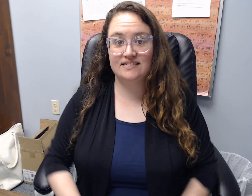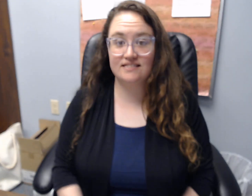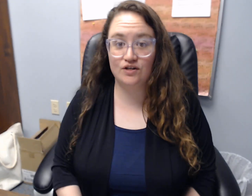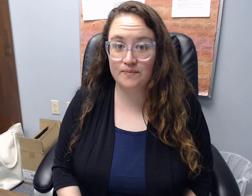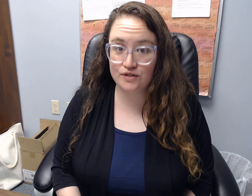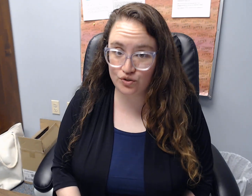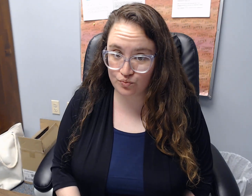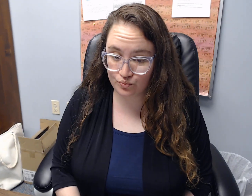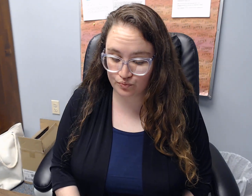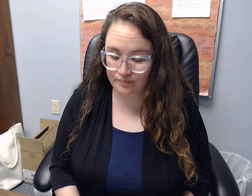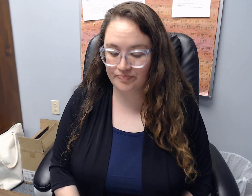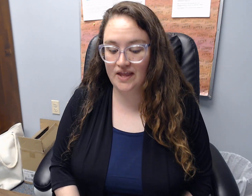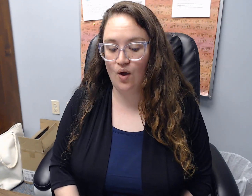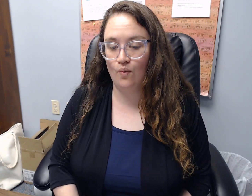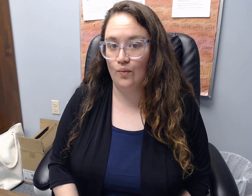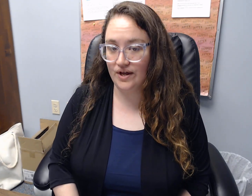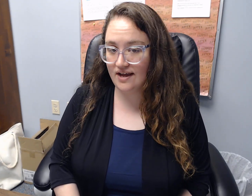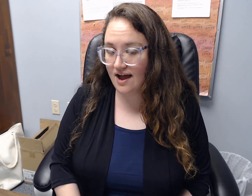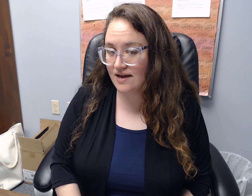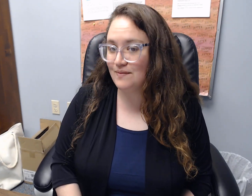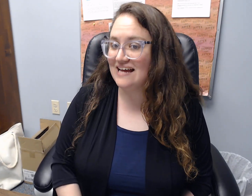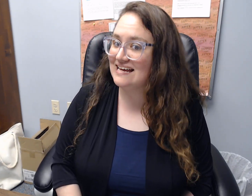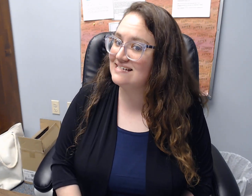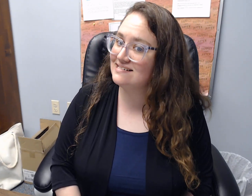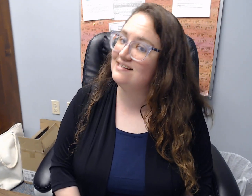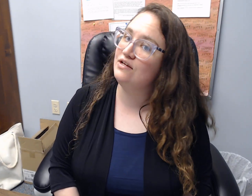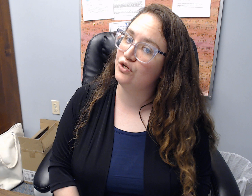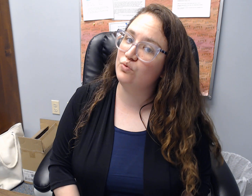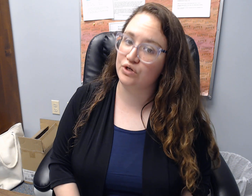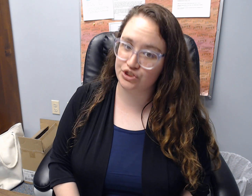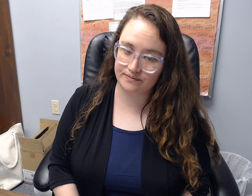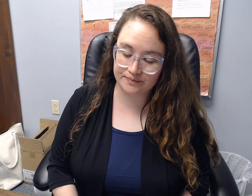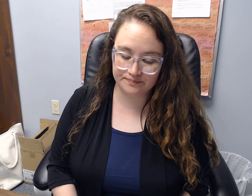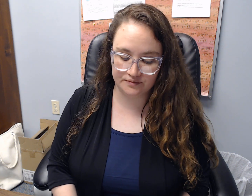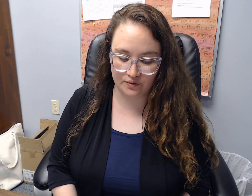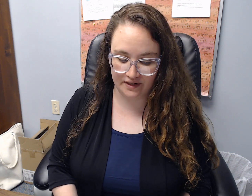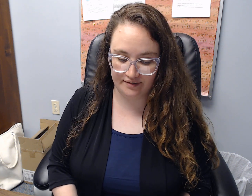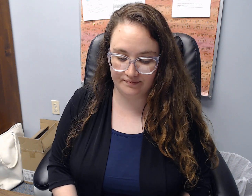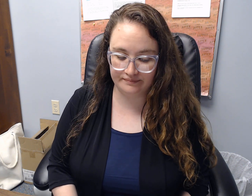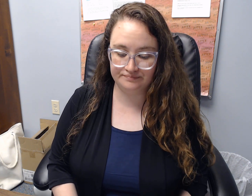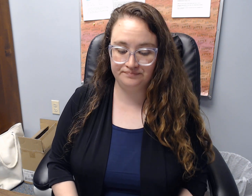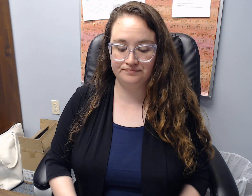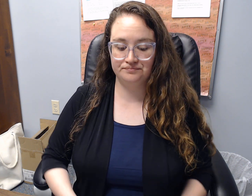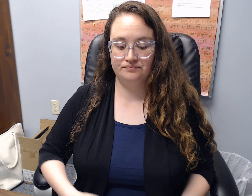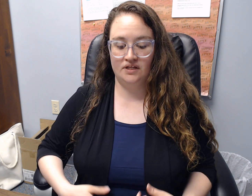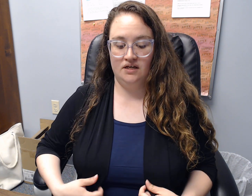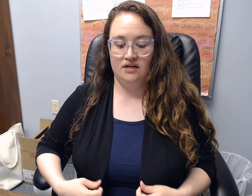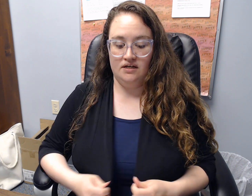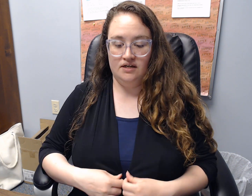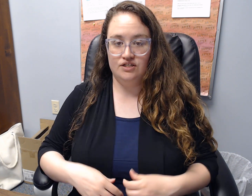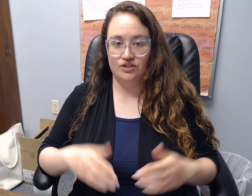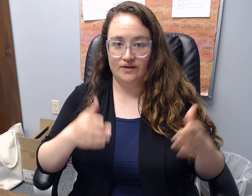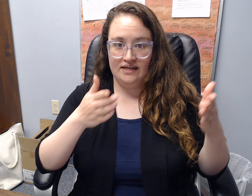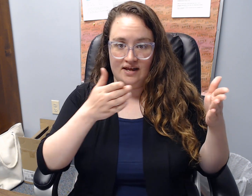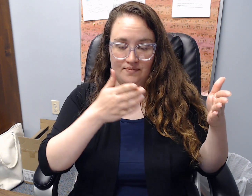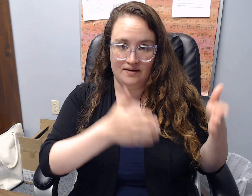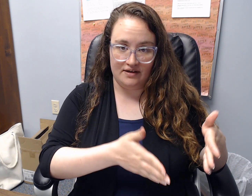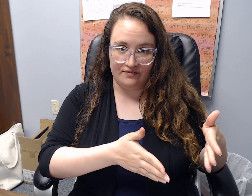This is song number 2. What a God by SEU Worship. Okay. So again, I'm going to make a